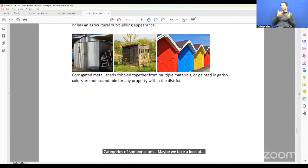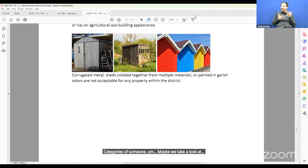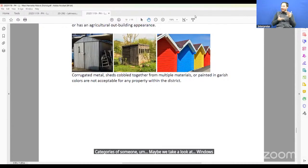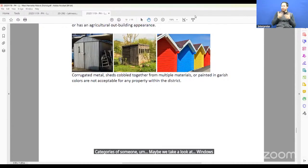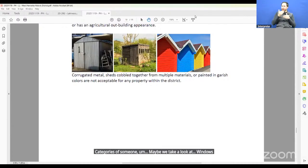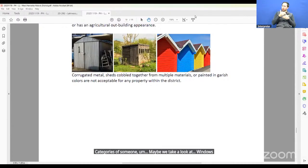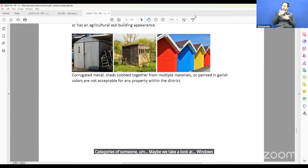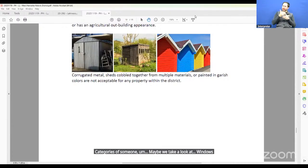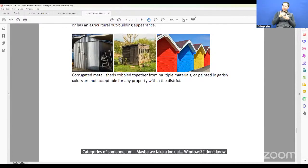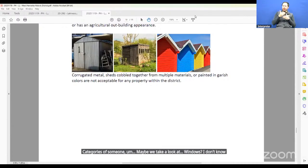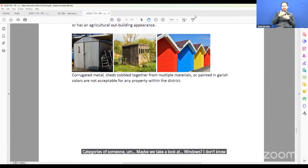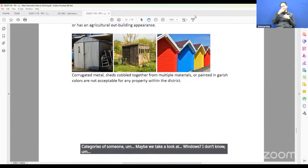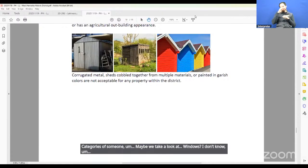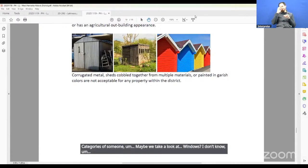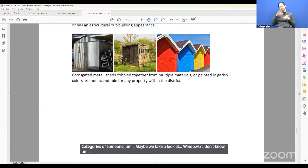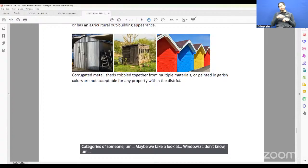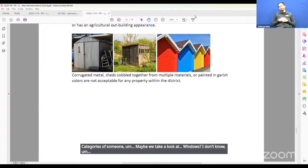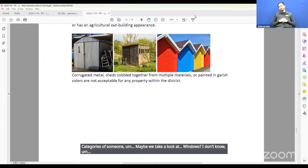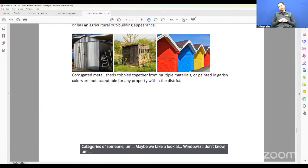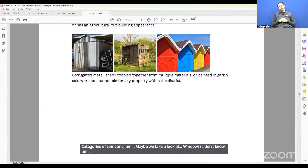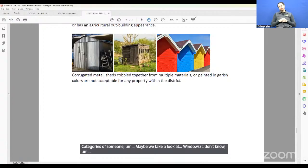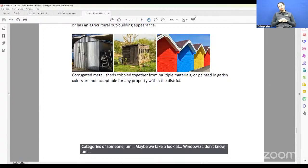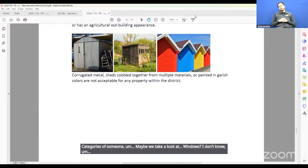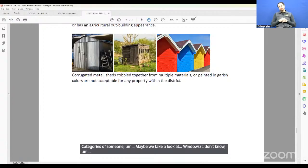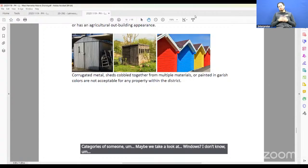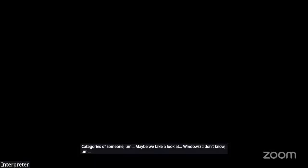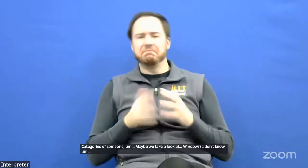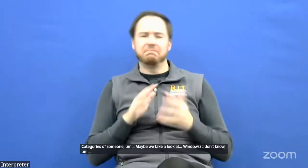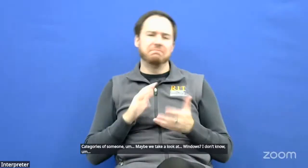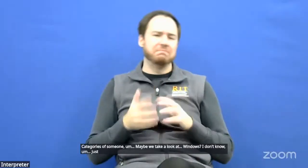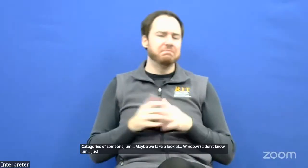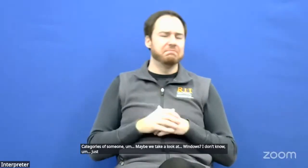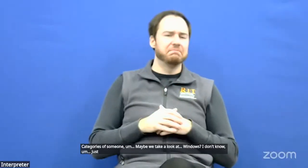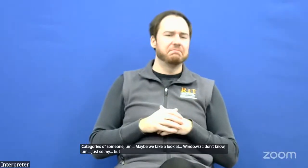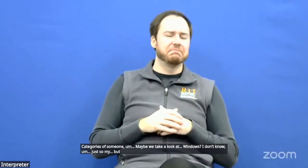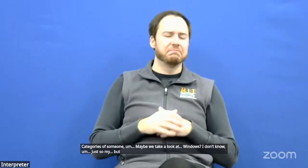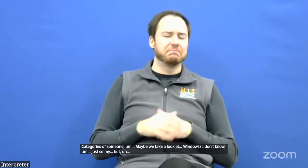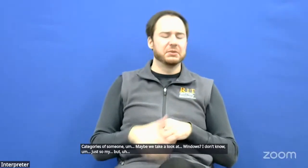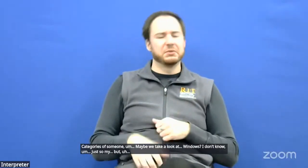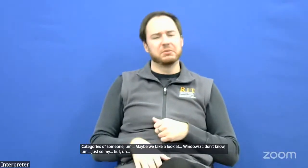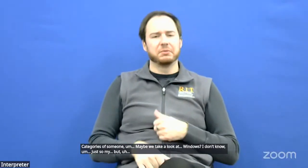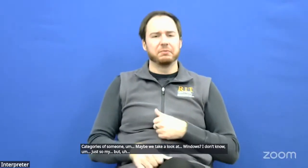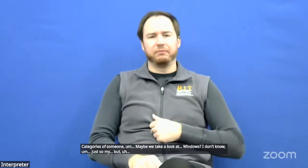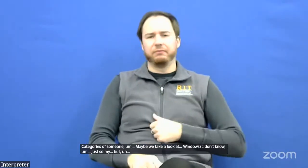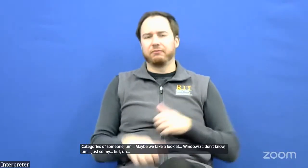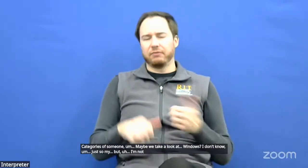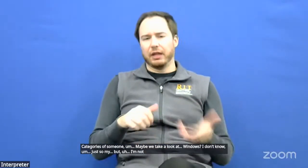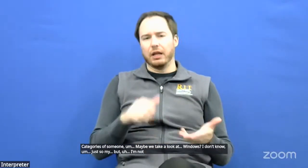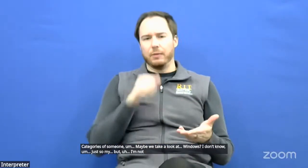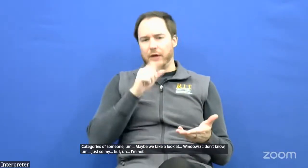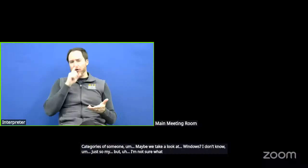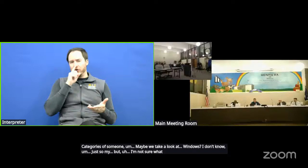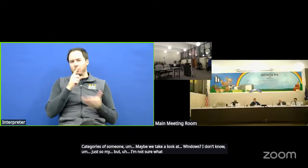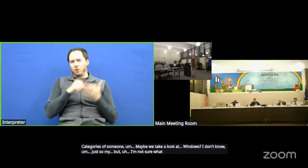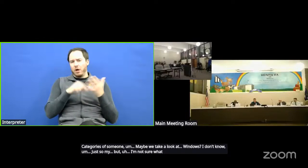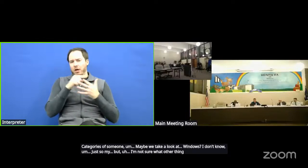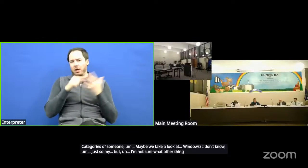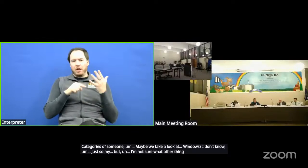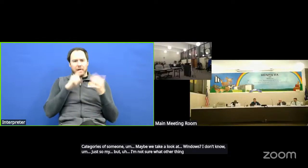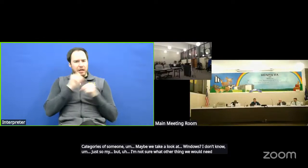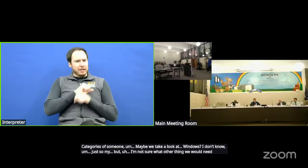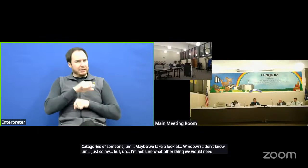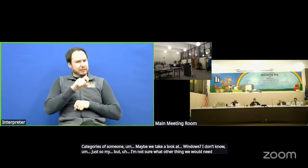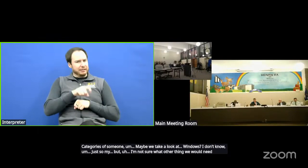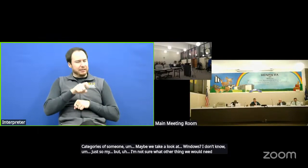know. Just but I'm not sure what other thing we would need in the guide,